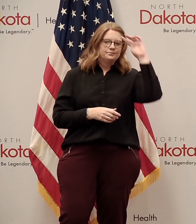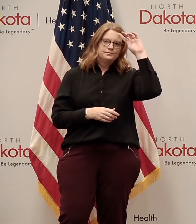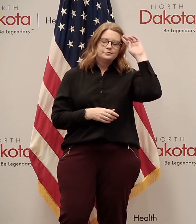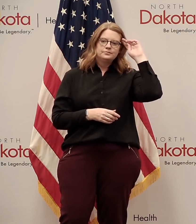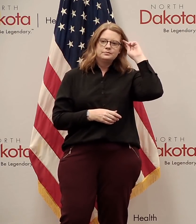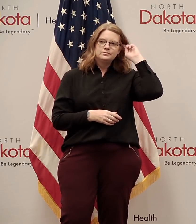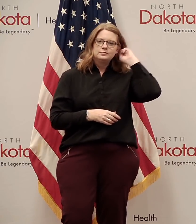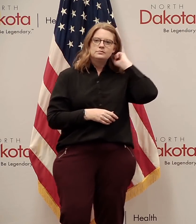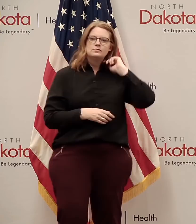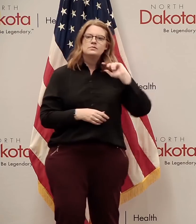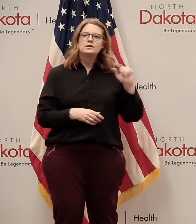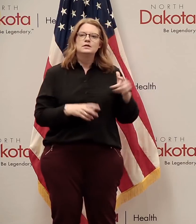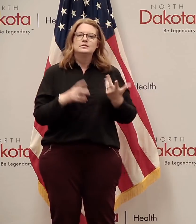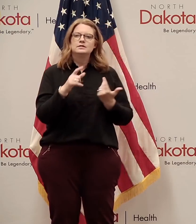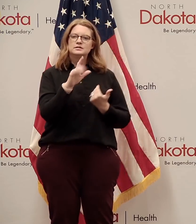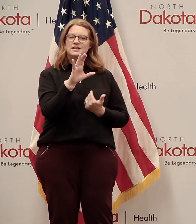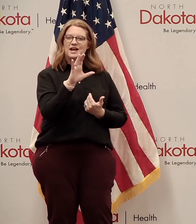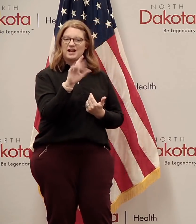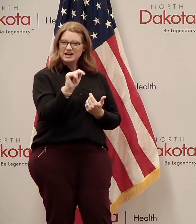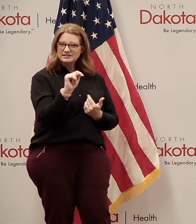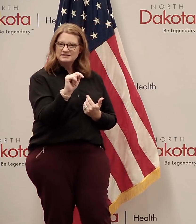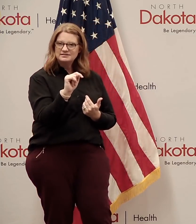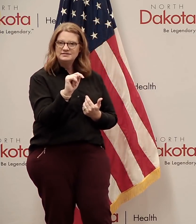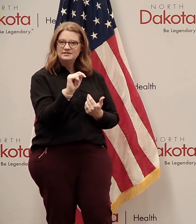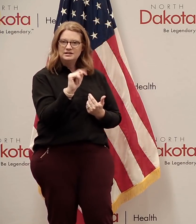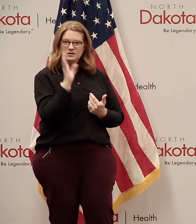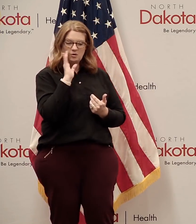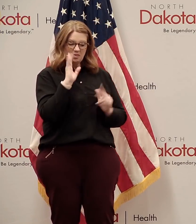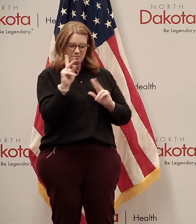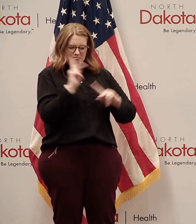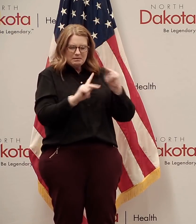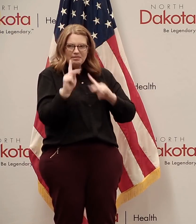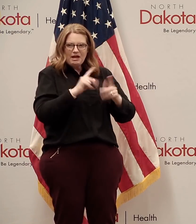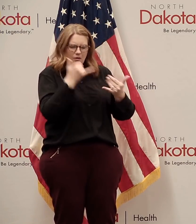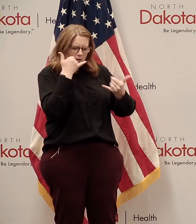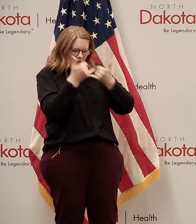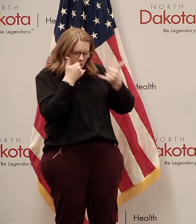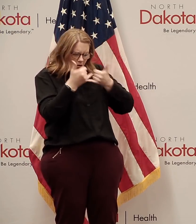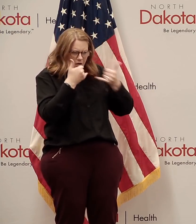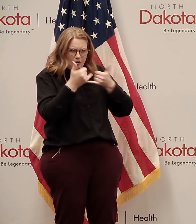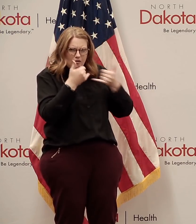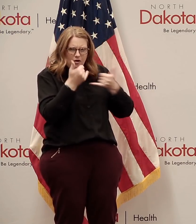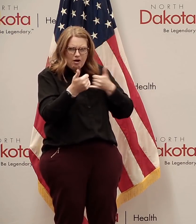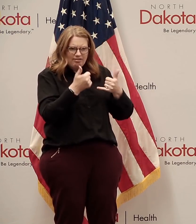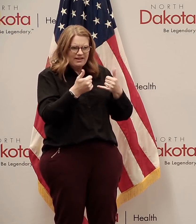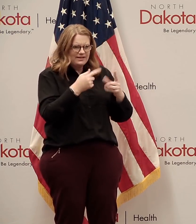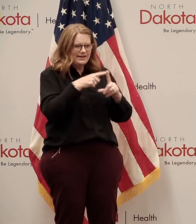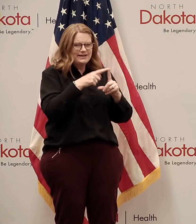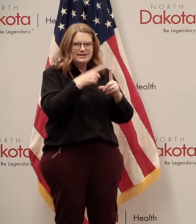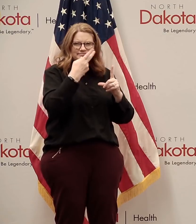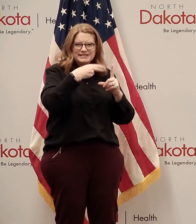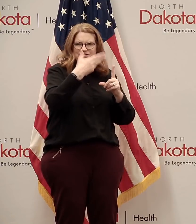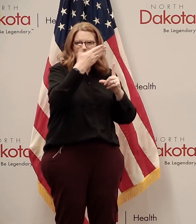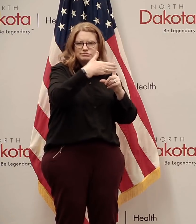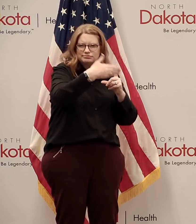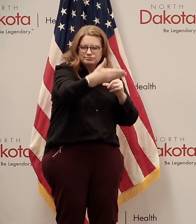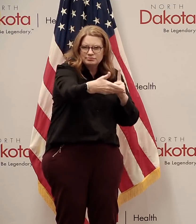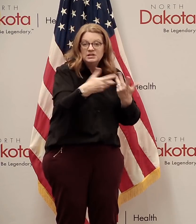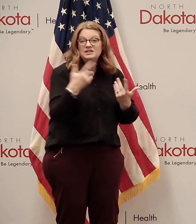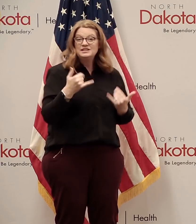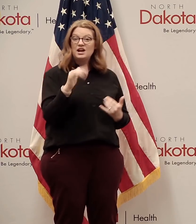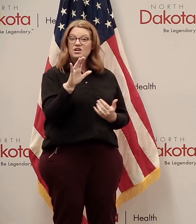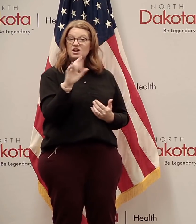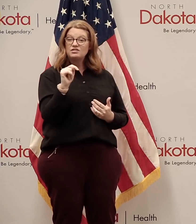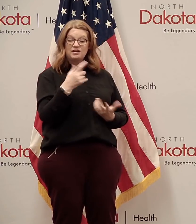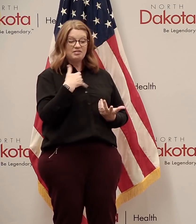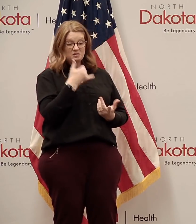Some other things, our contact tracers, we want to share sort of generically the kinds of things contact